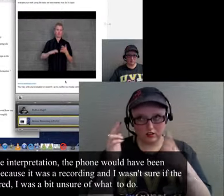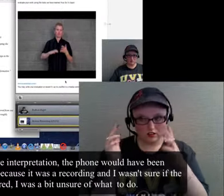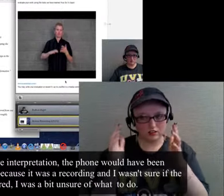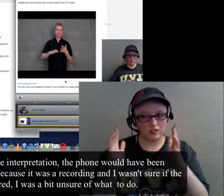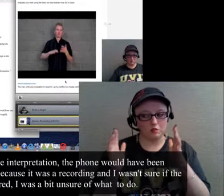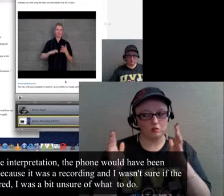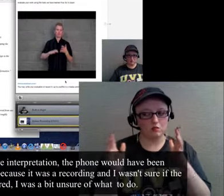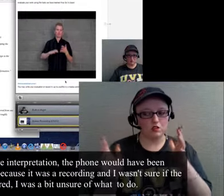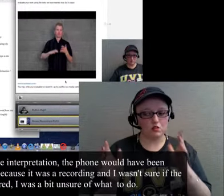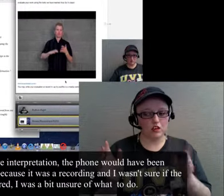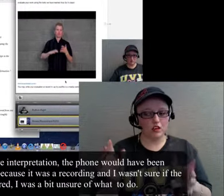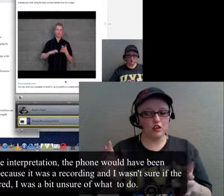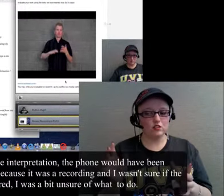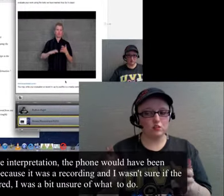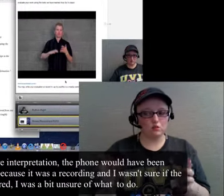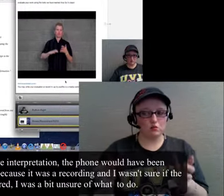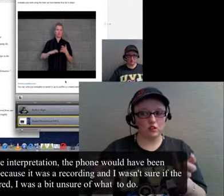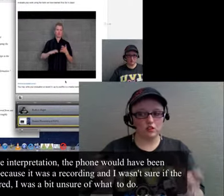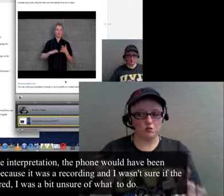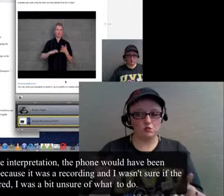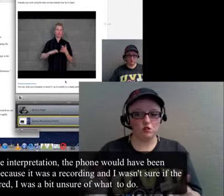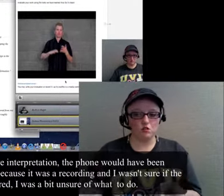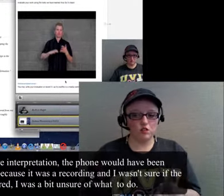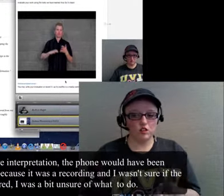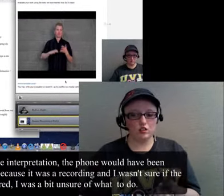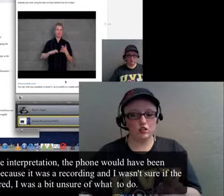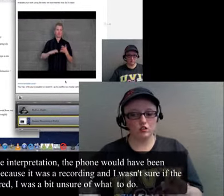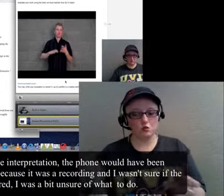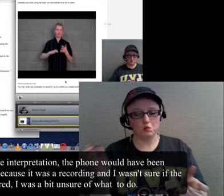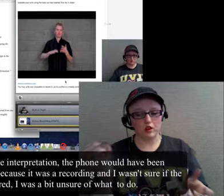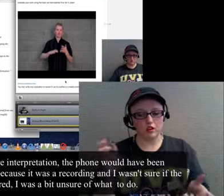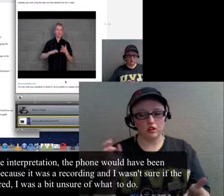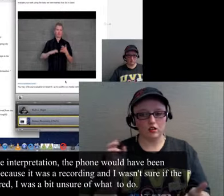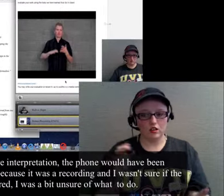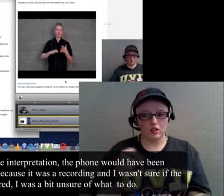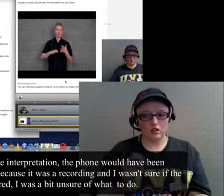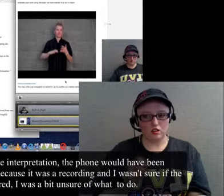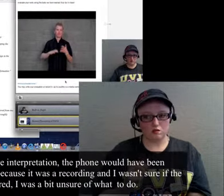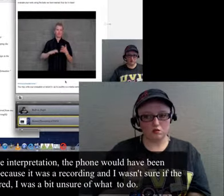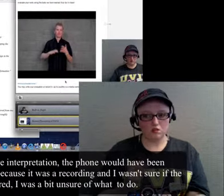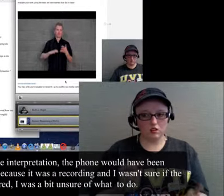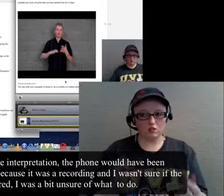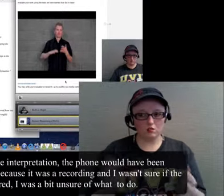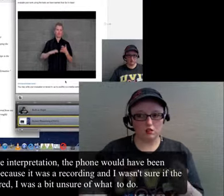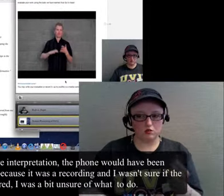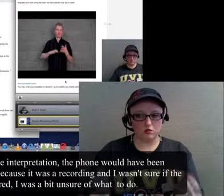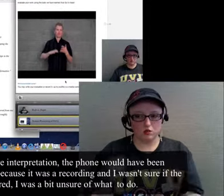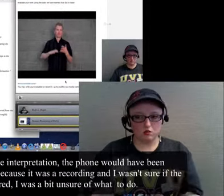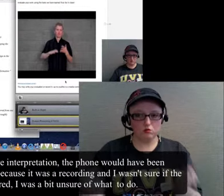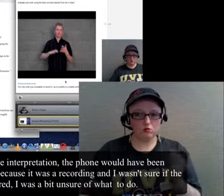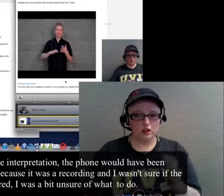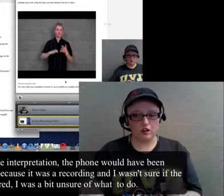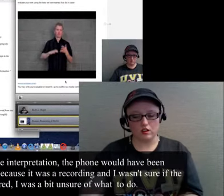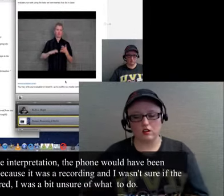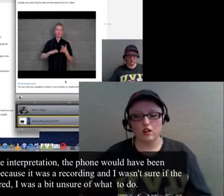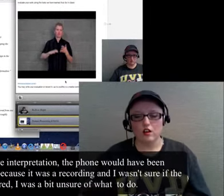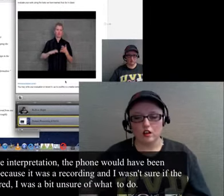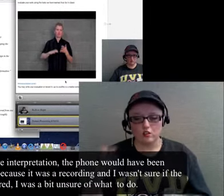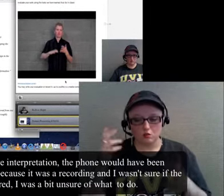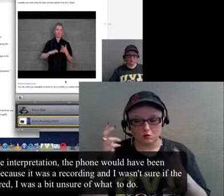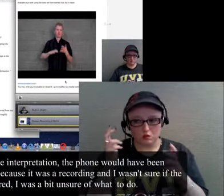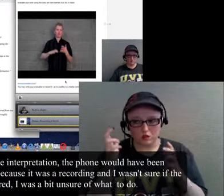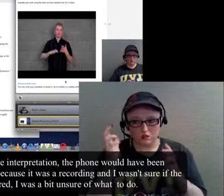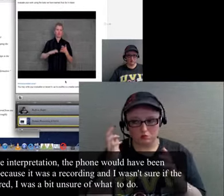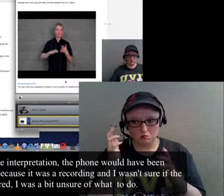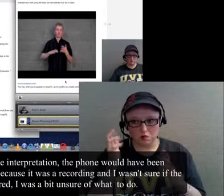like stuck between, okay, so do I stop recording? Do I keep going? What do I do? That kind of thing.